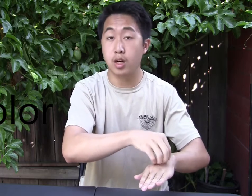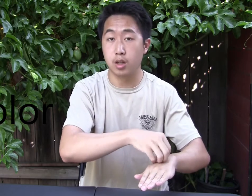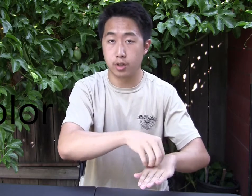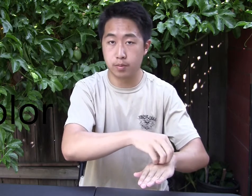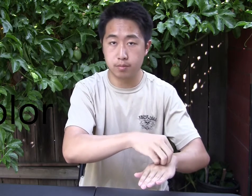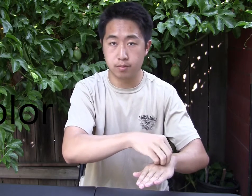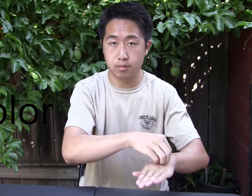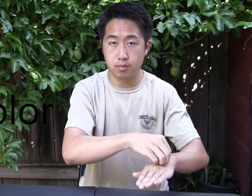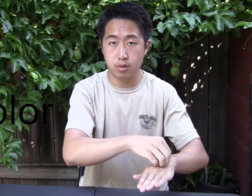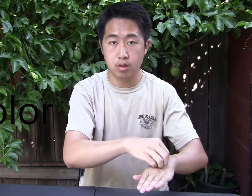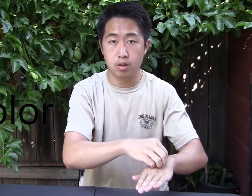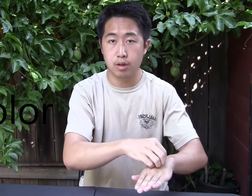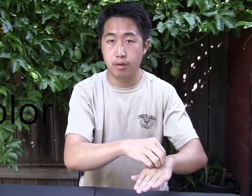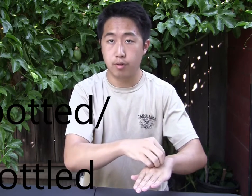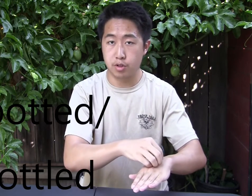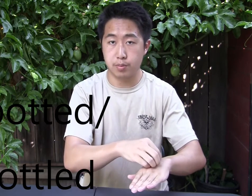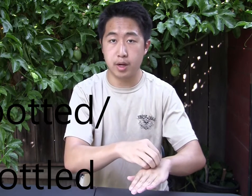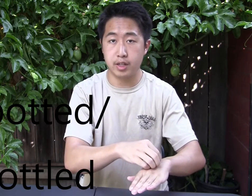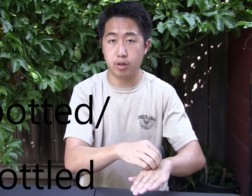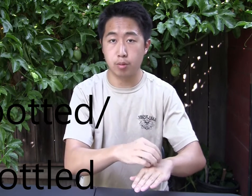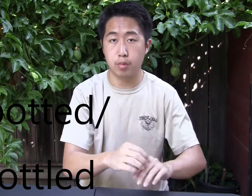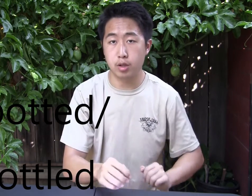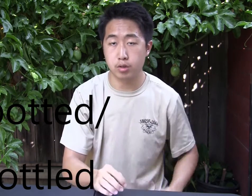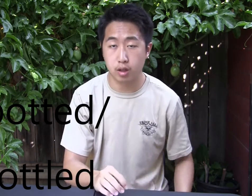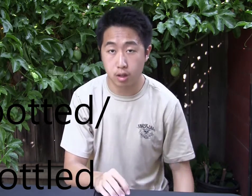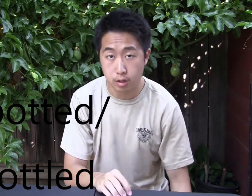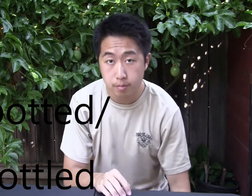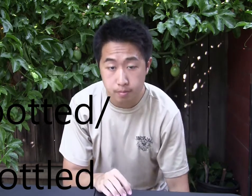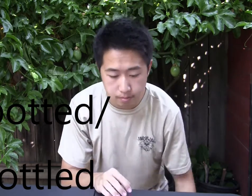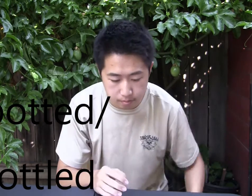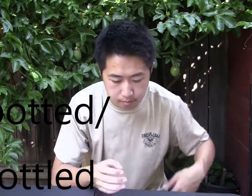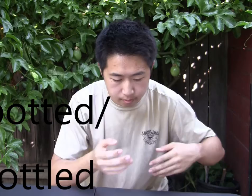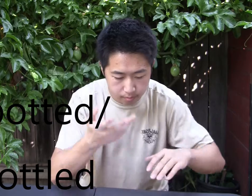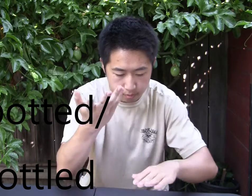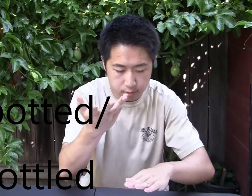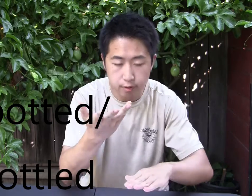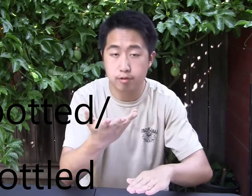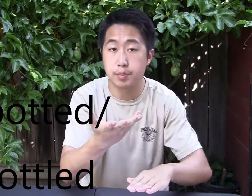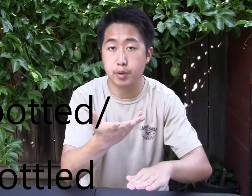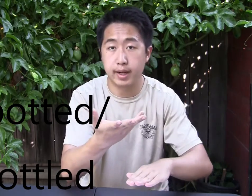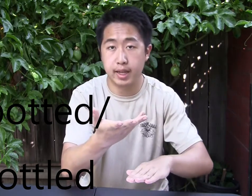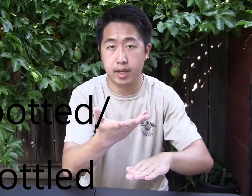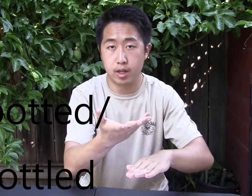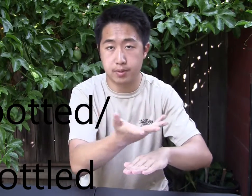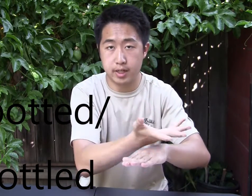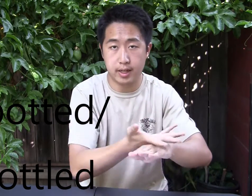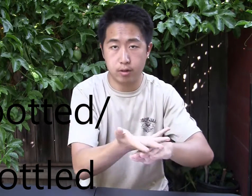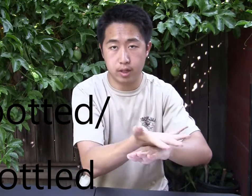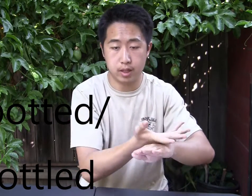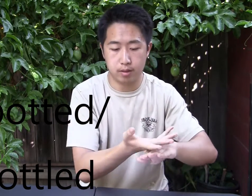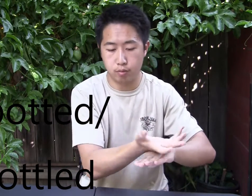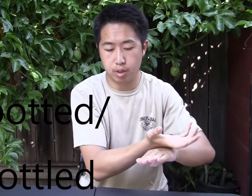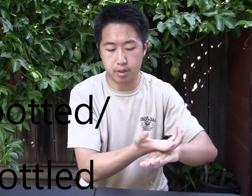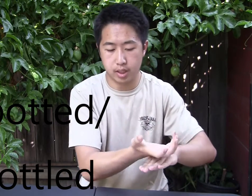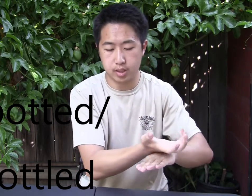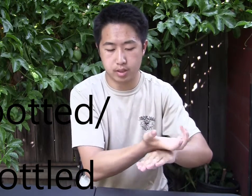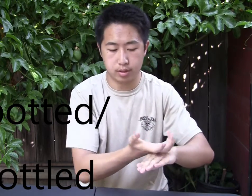color. For a spotted or mottled color, flip your right hand upside down and rub it against your